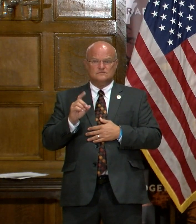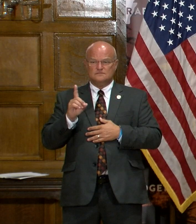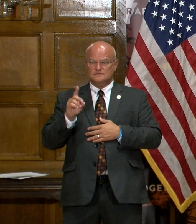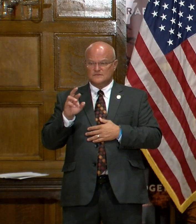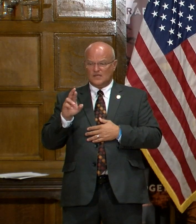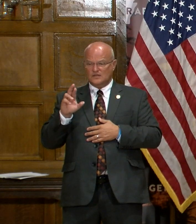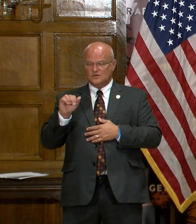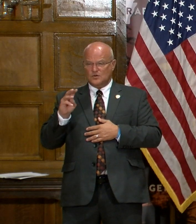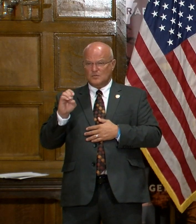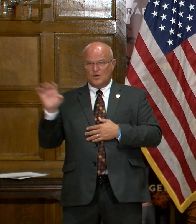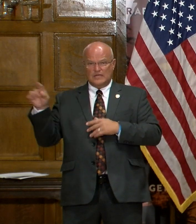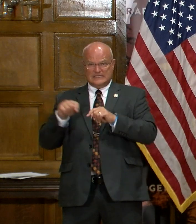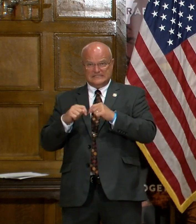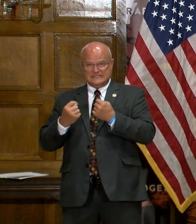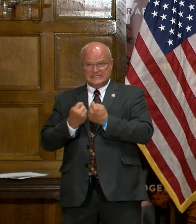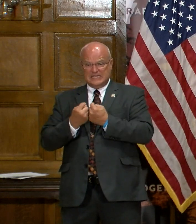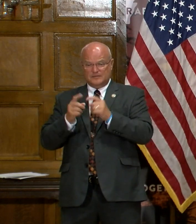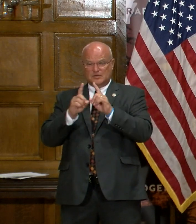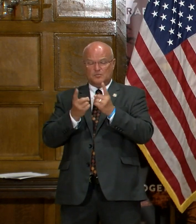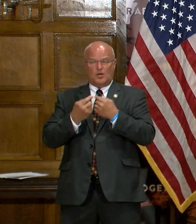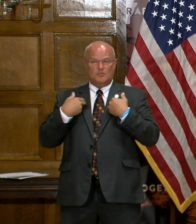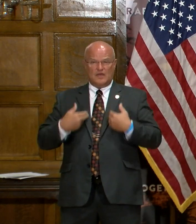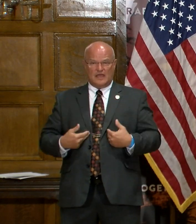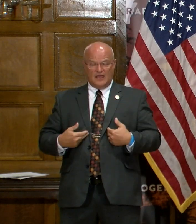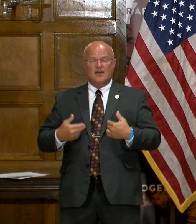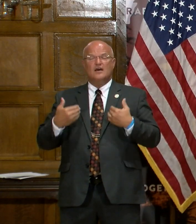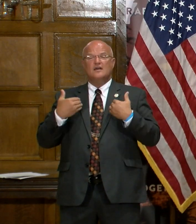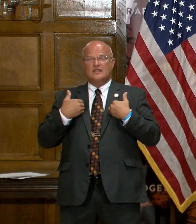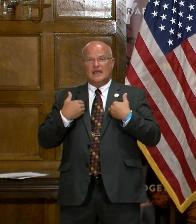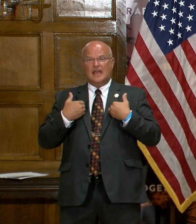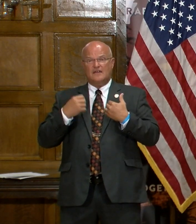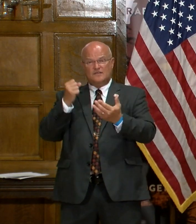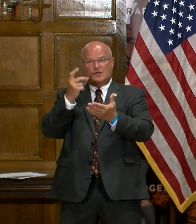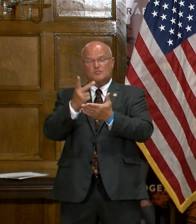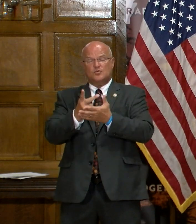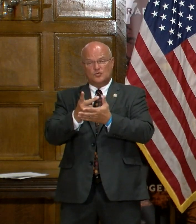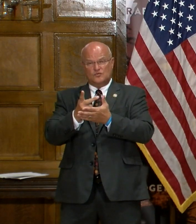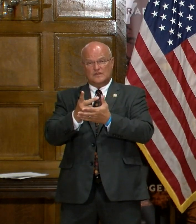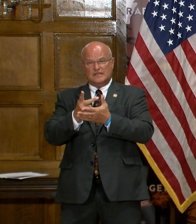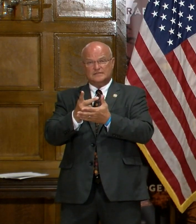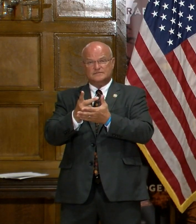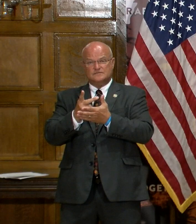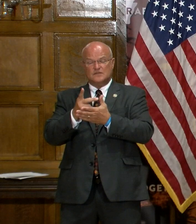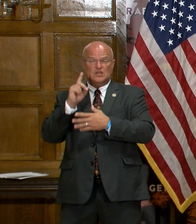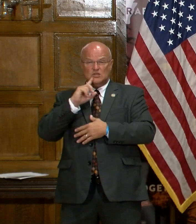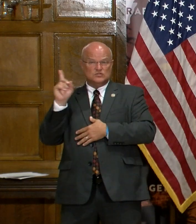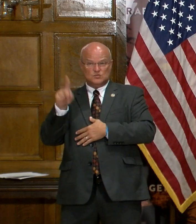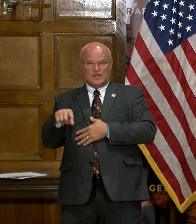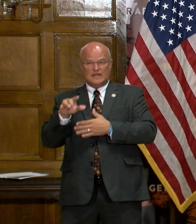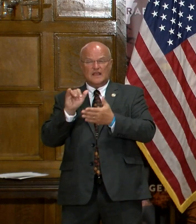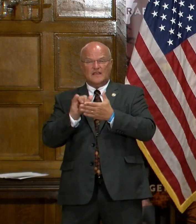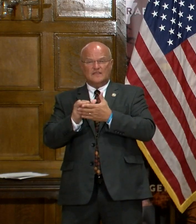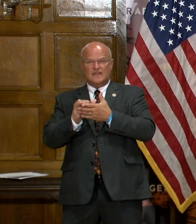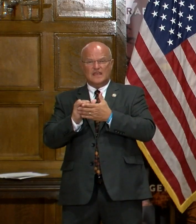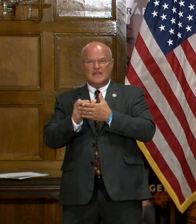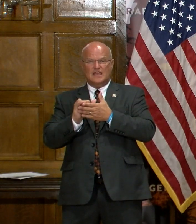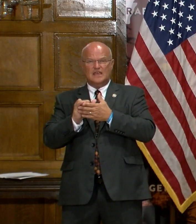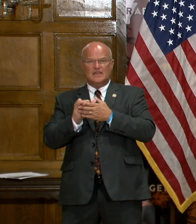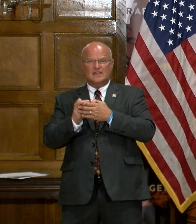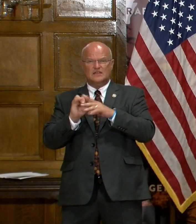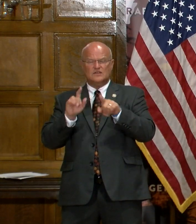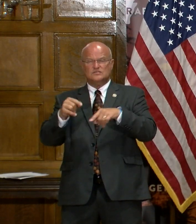Dr. Romero and his team at Department of Health has approved a directive that goes